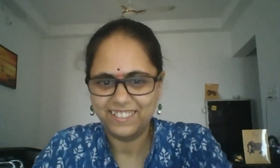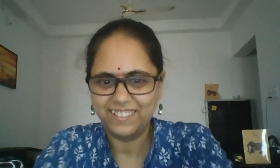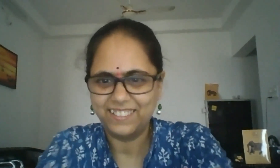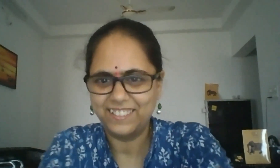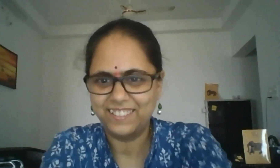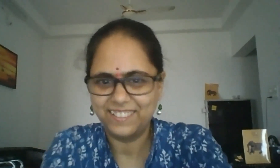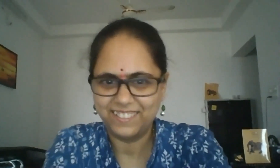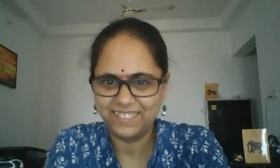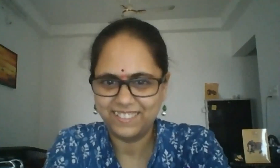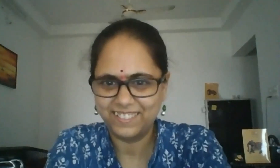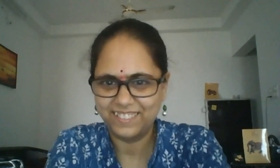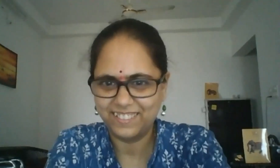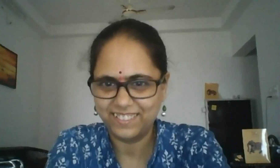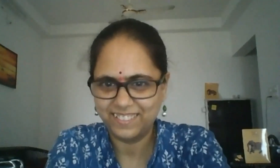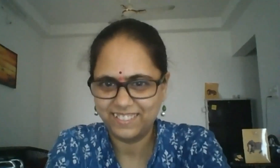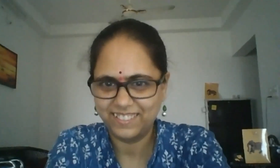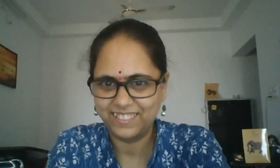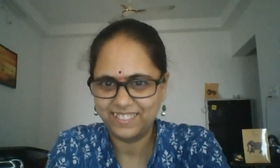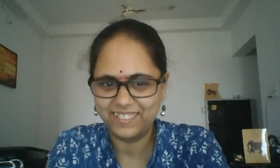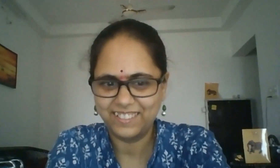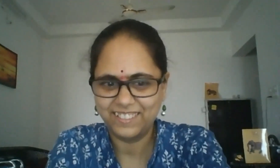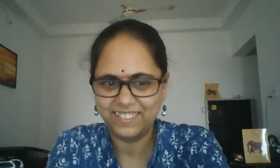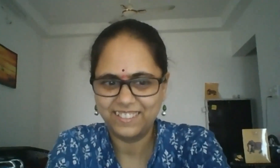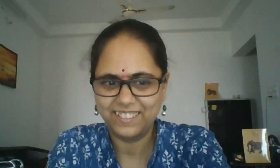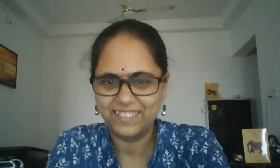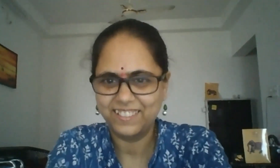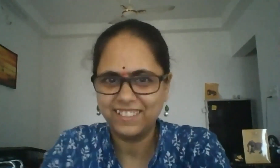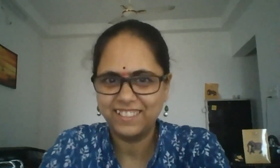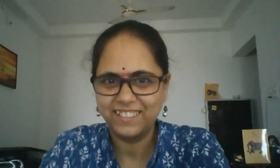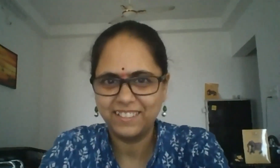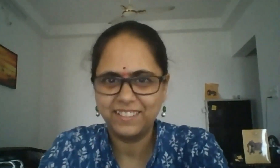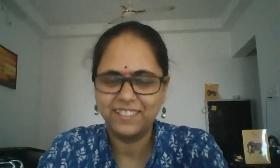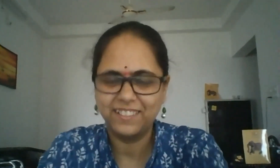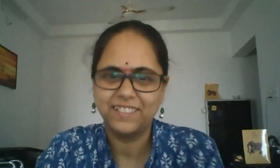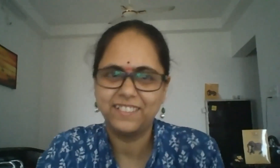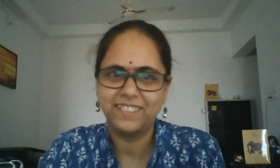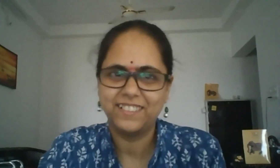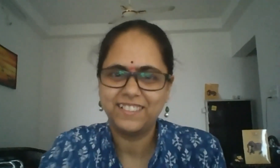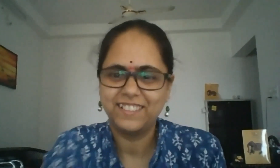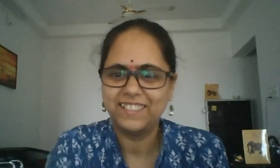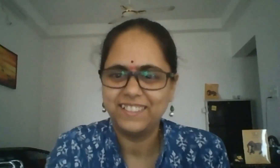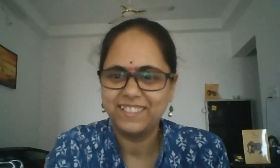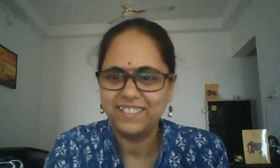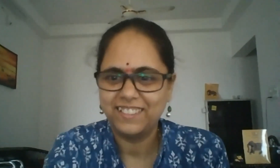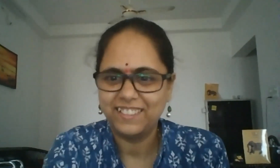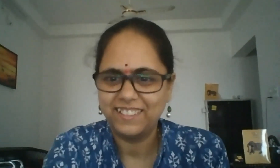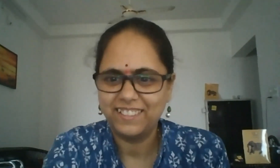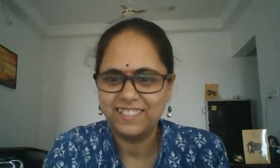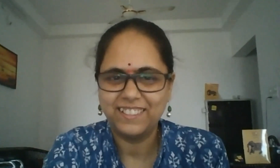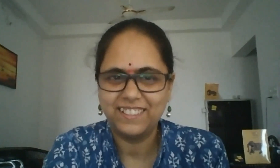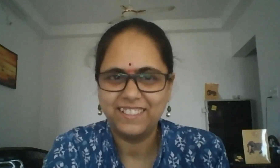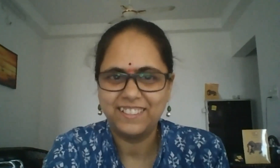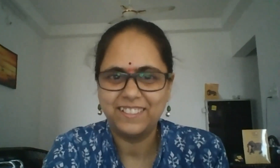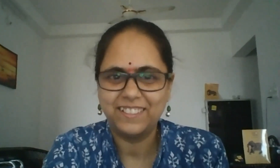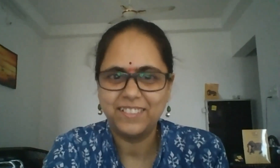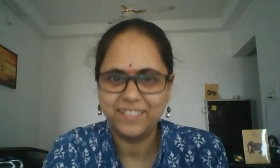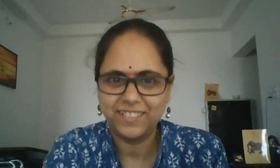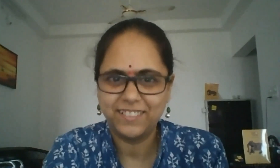thinking about she is different for me and I am different for her. But first only, ma'am has cleared that when we meet a person, just consider